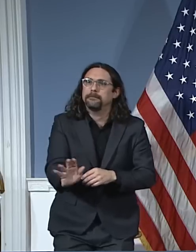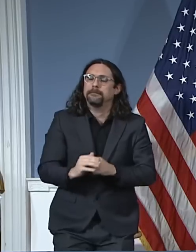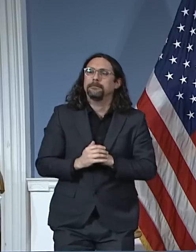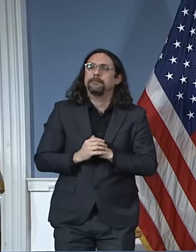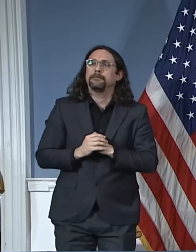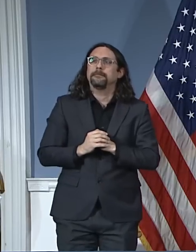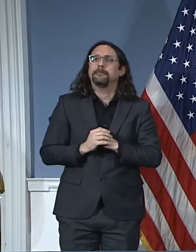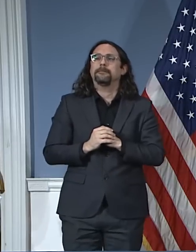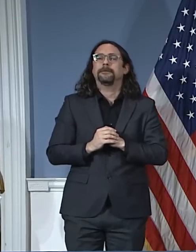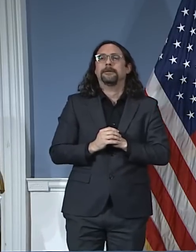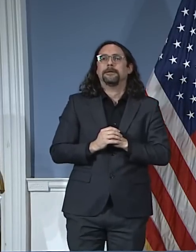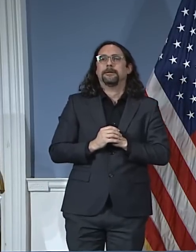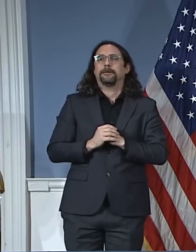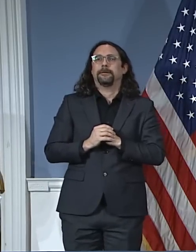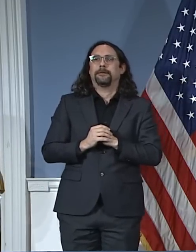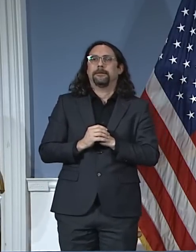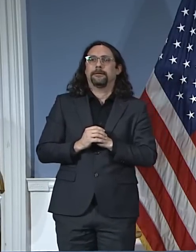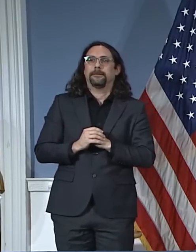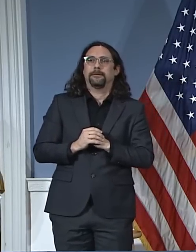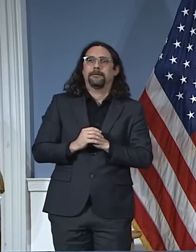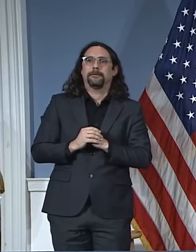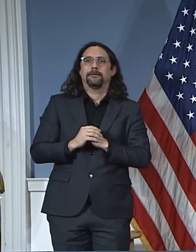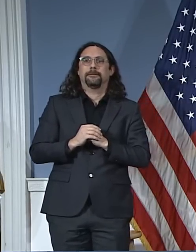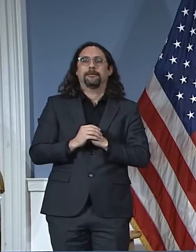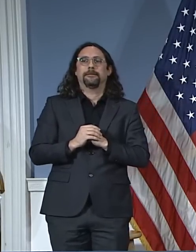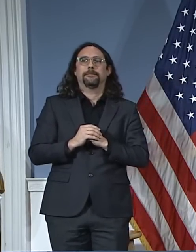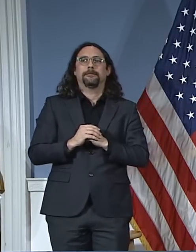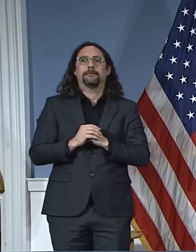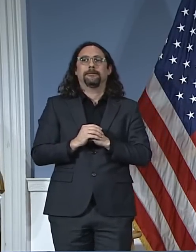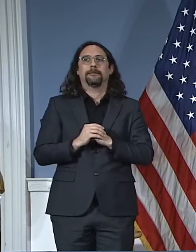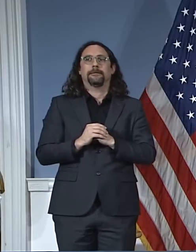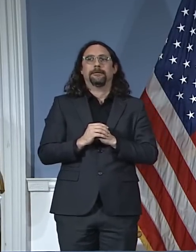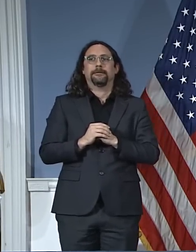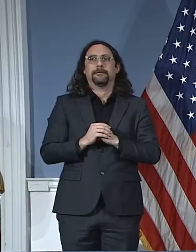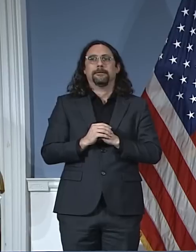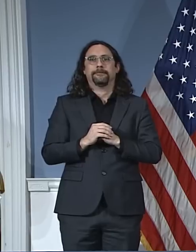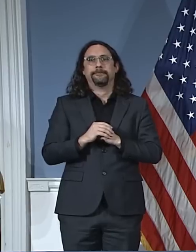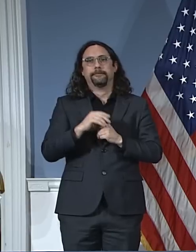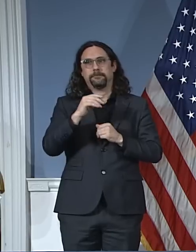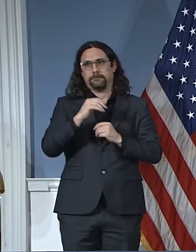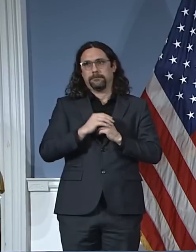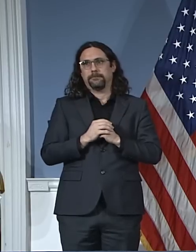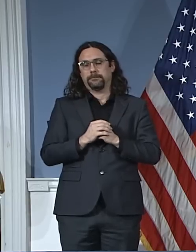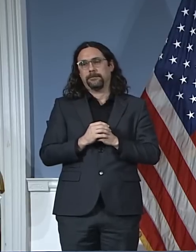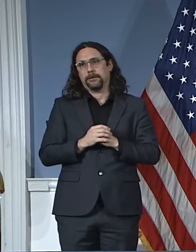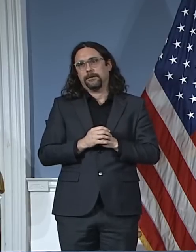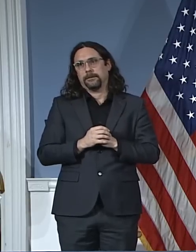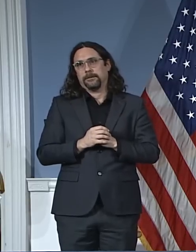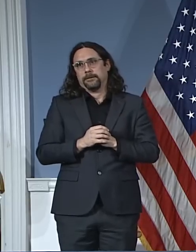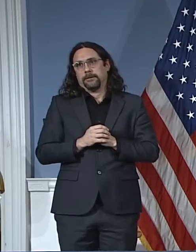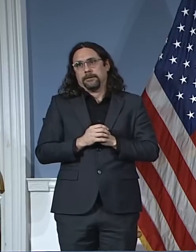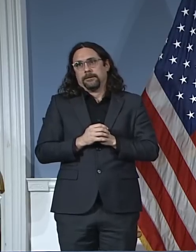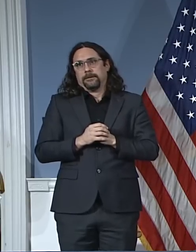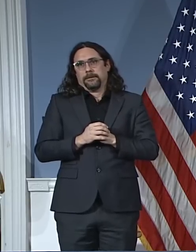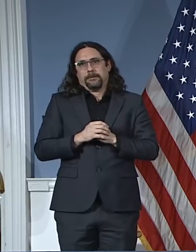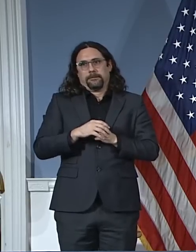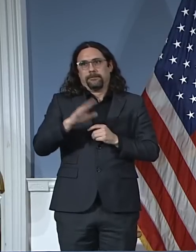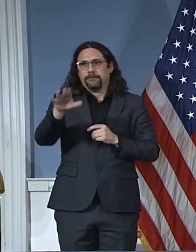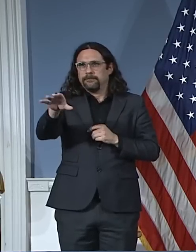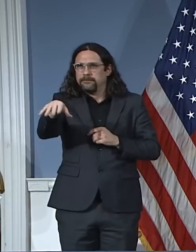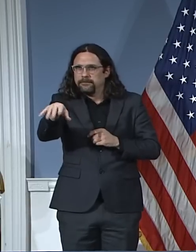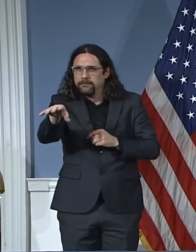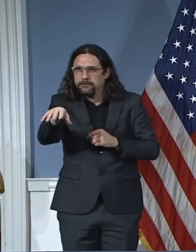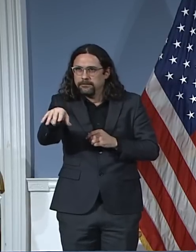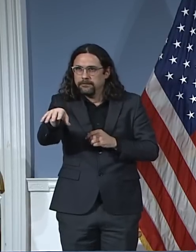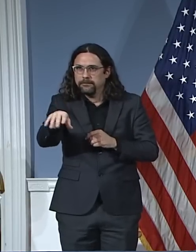represent shockingly about a third of the cases in the entire United States of America, and about 2/3 of the cases